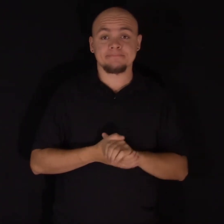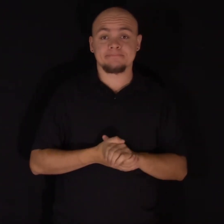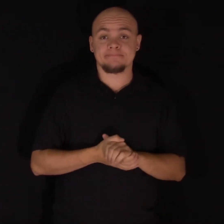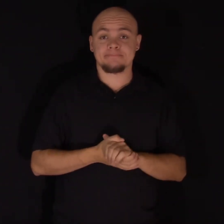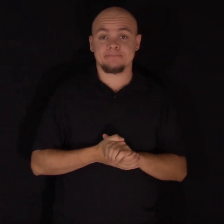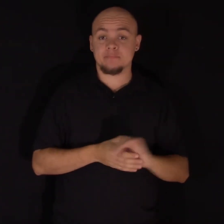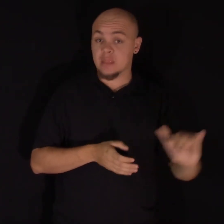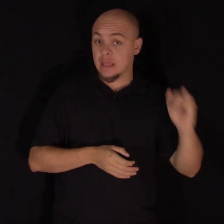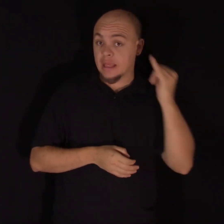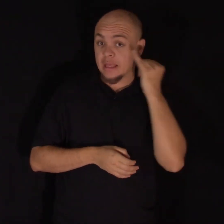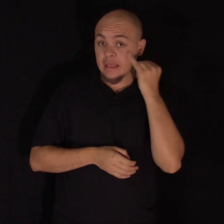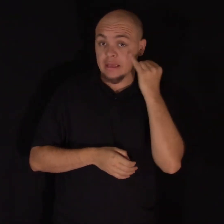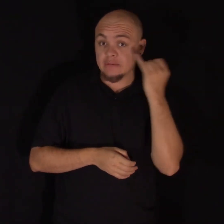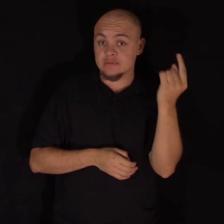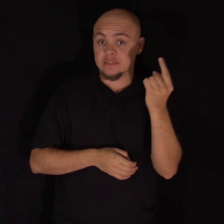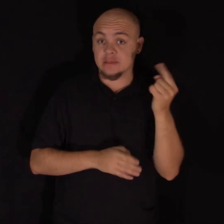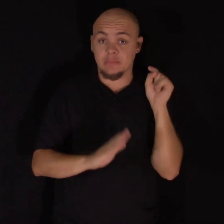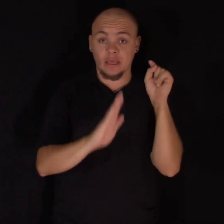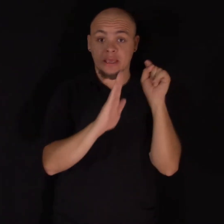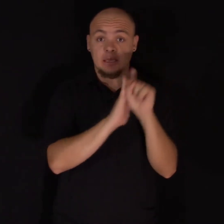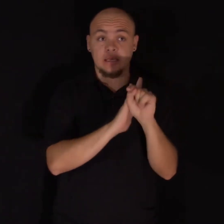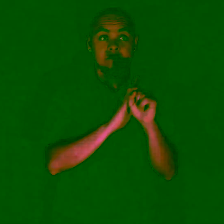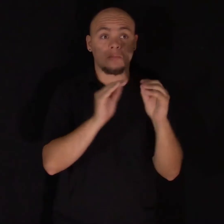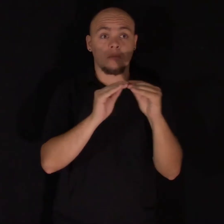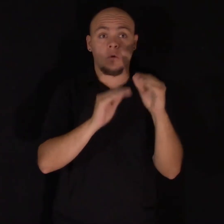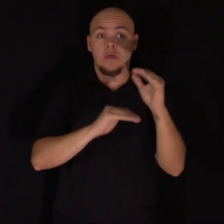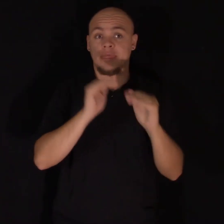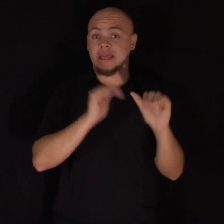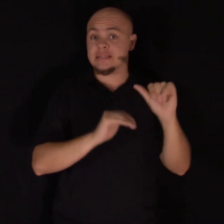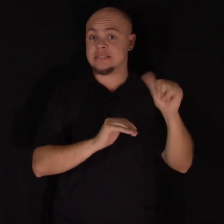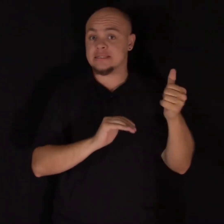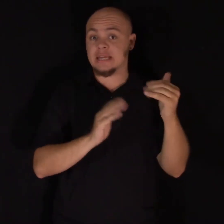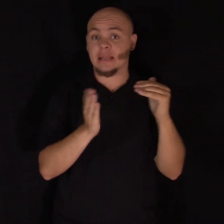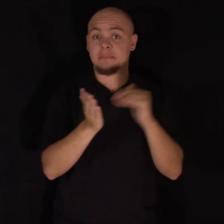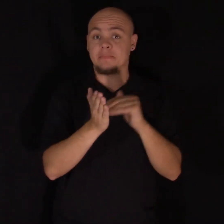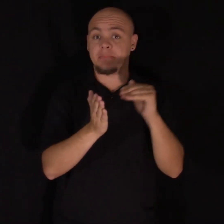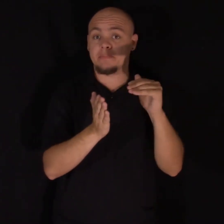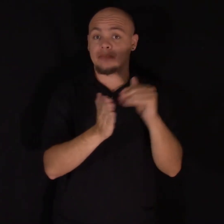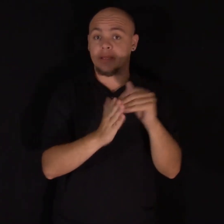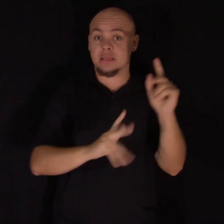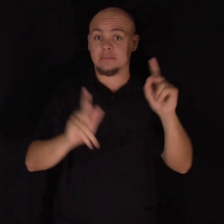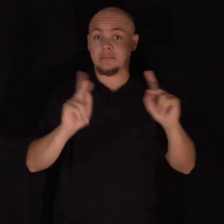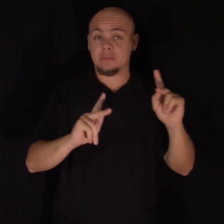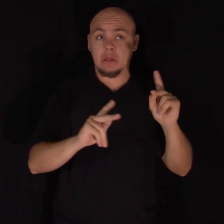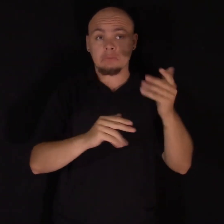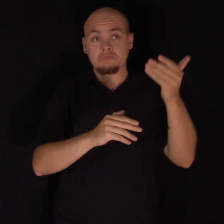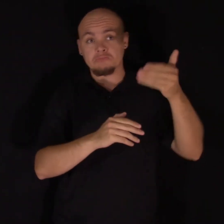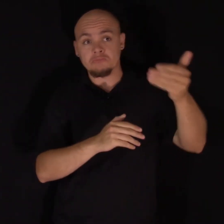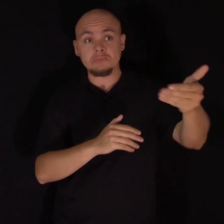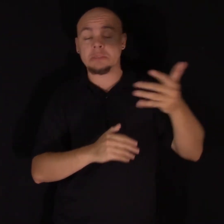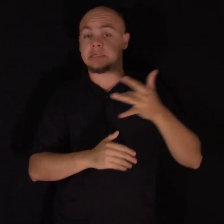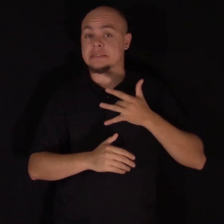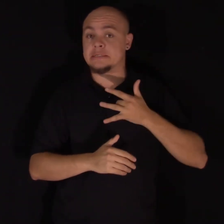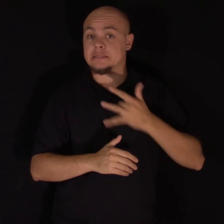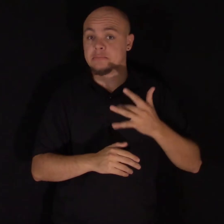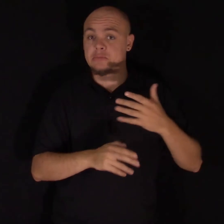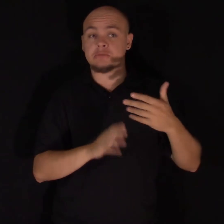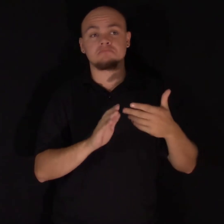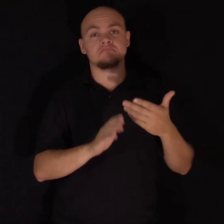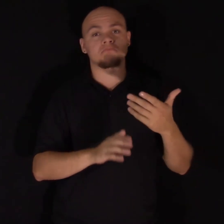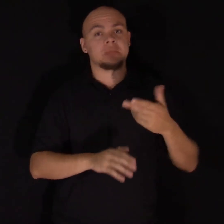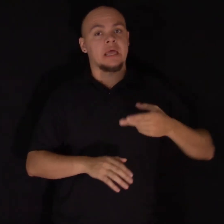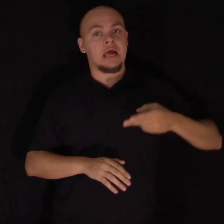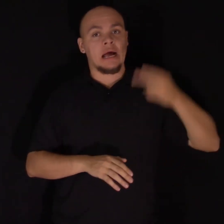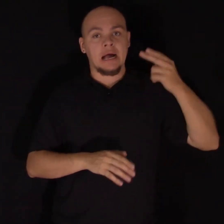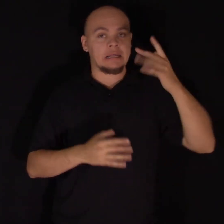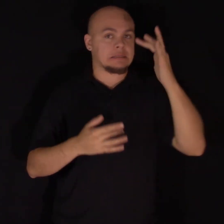If anything kills over 10 million people in the next few decades, it's most likely to be a highly